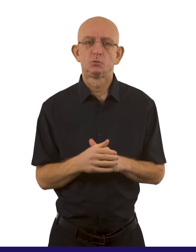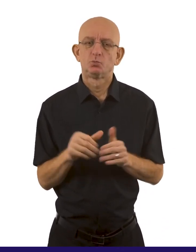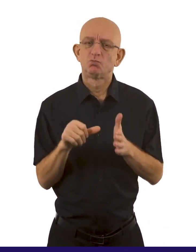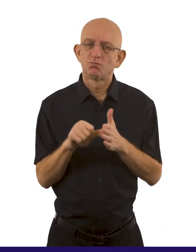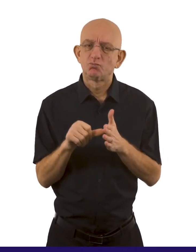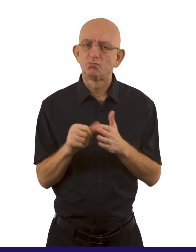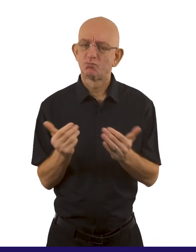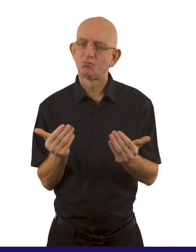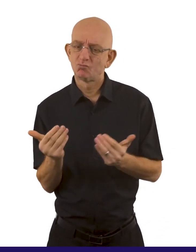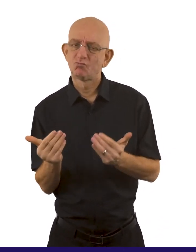quite difficult,